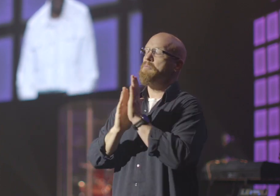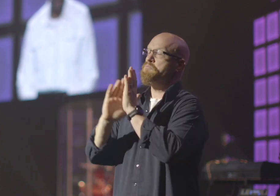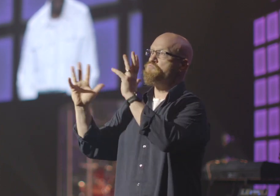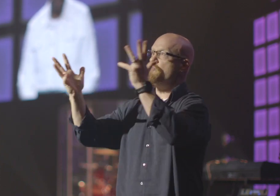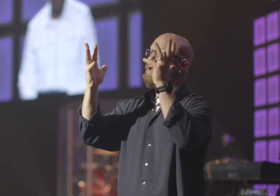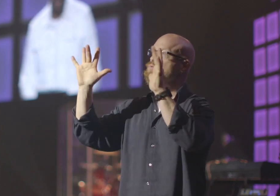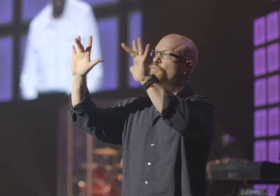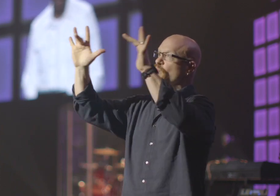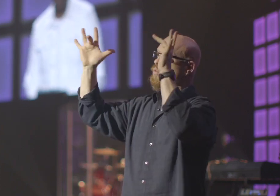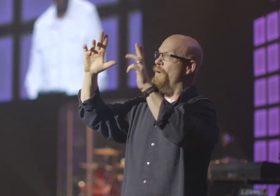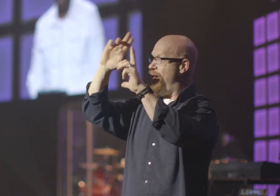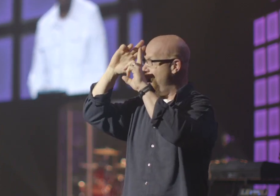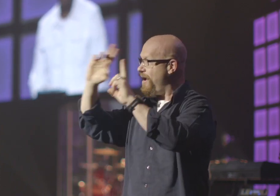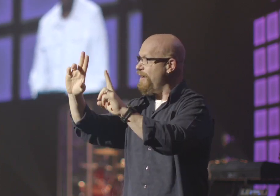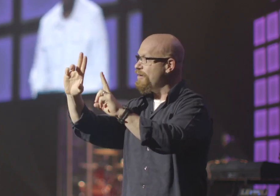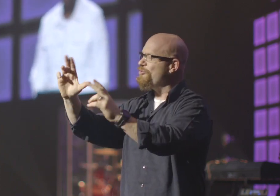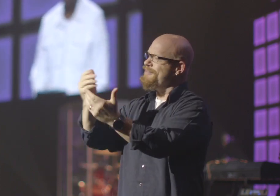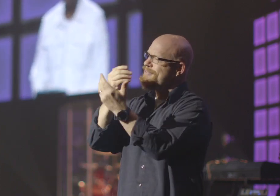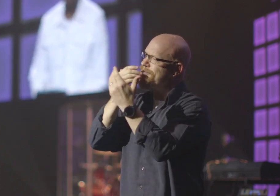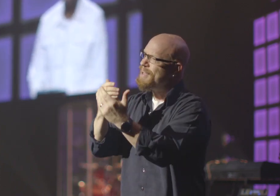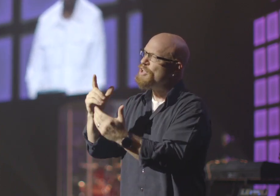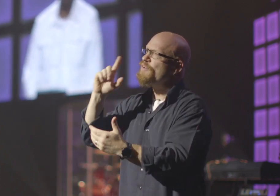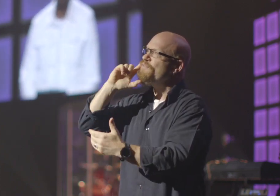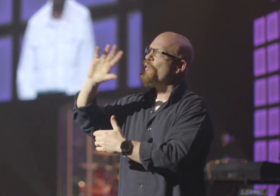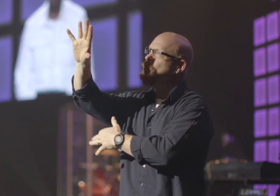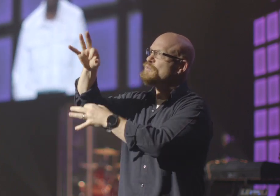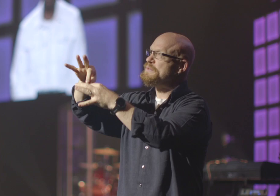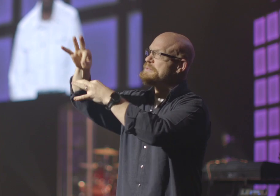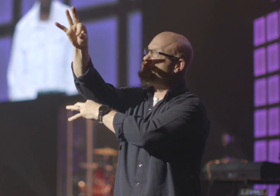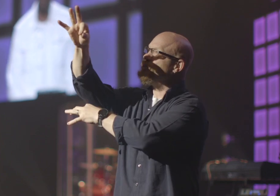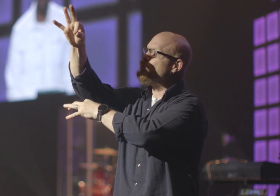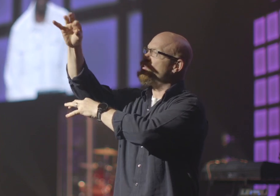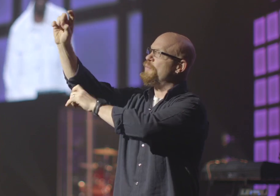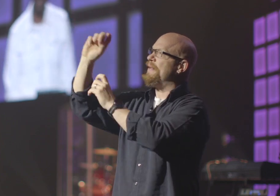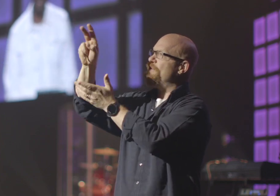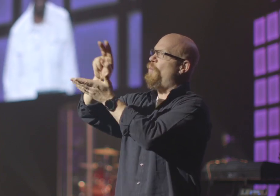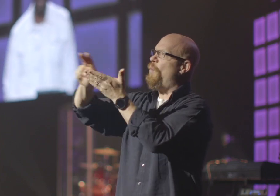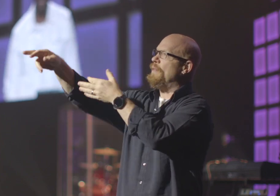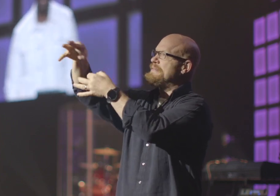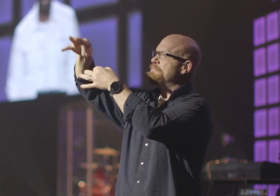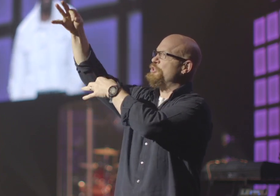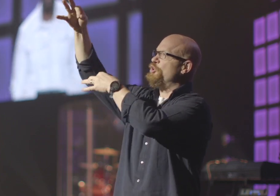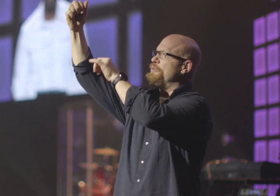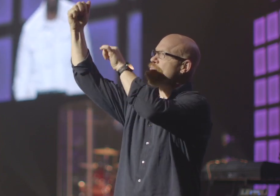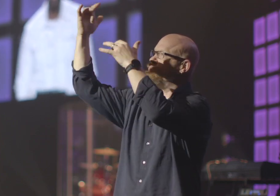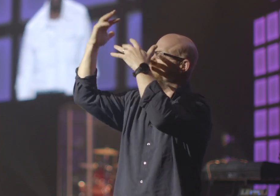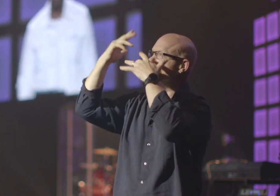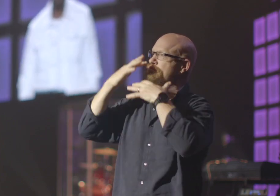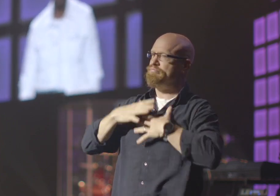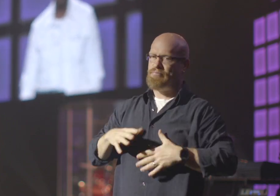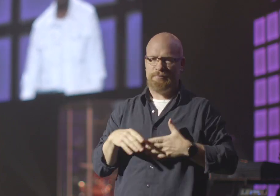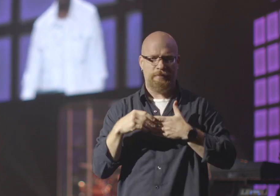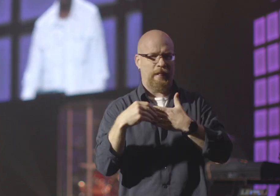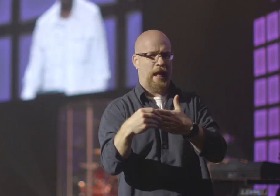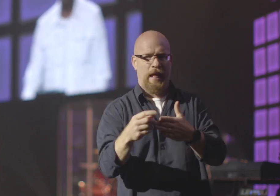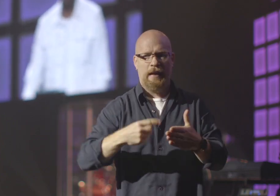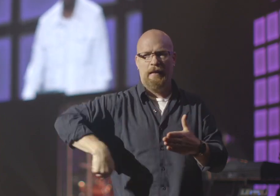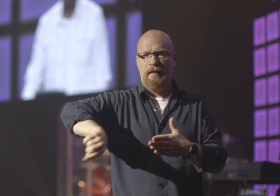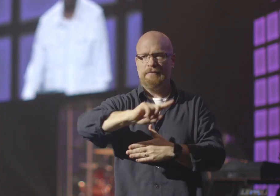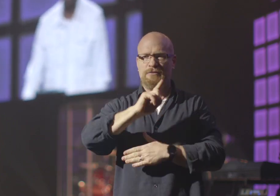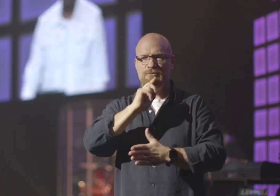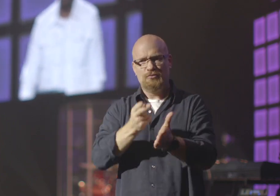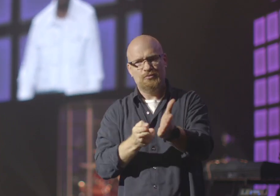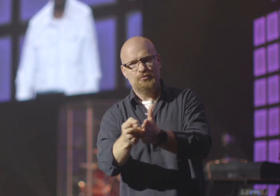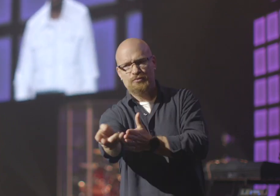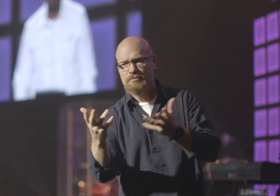and all the honor. Then we thank you for the Holy Spirit. We thank you for the person of the Holy Spirit who continues to lead us and guide us into all truth. For your